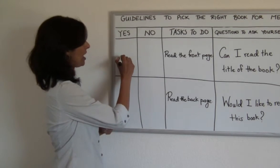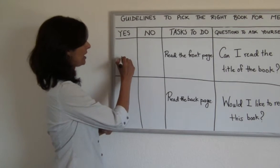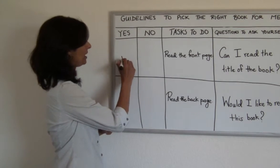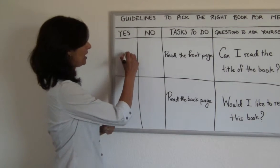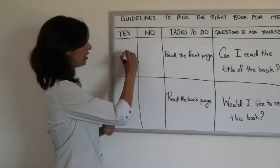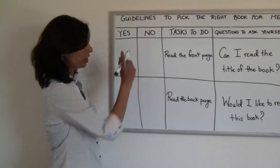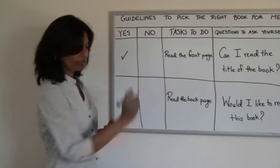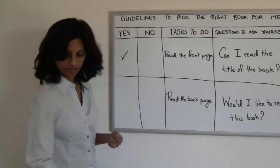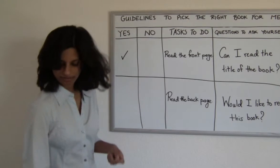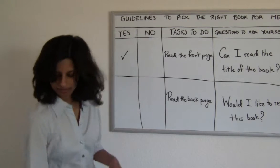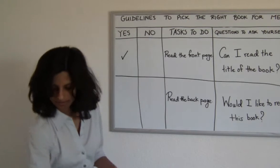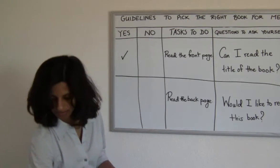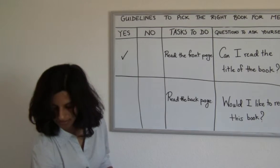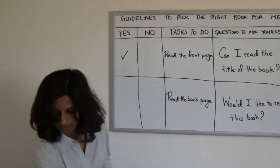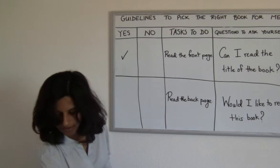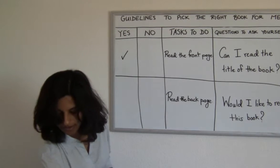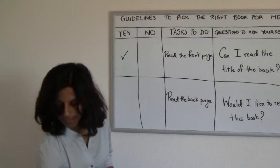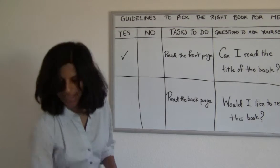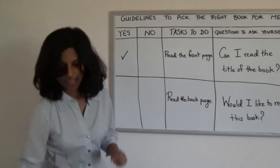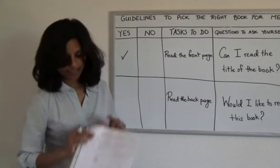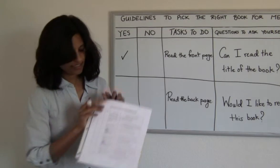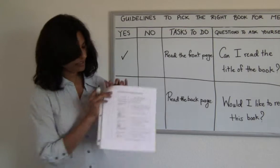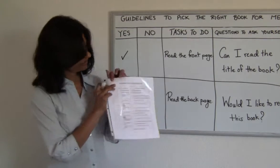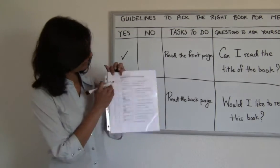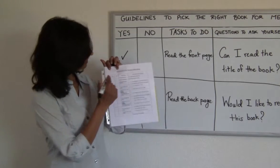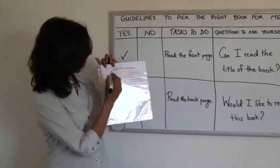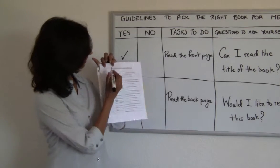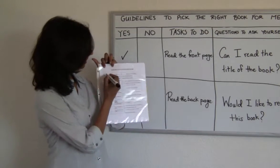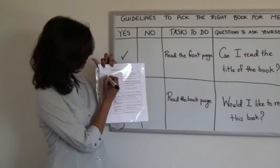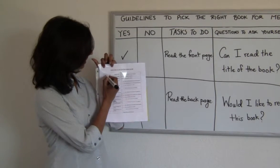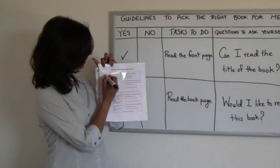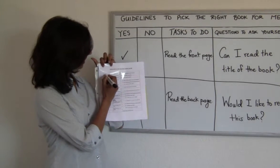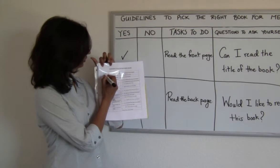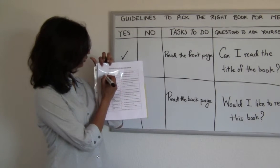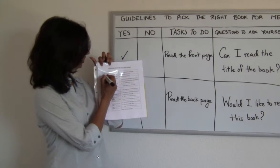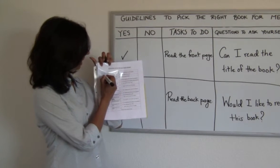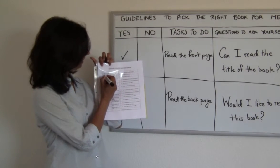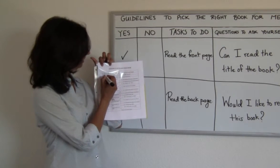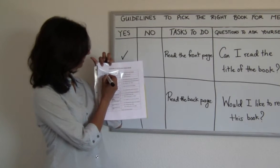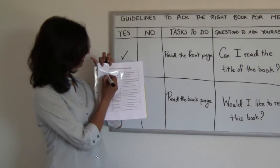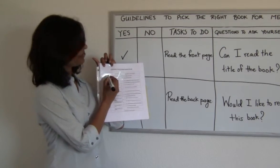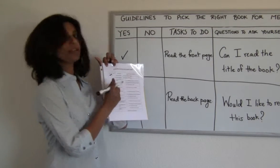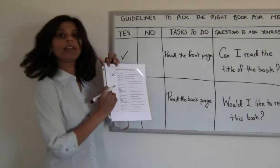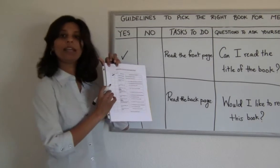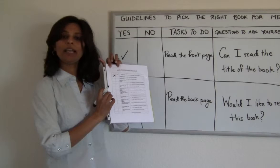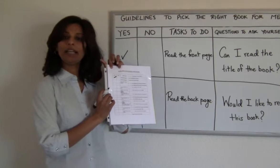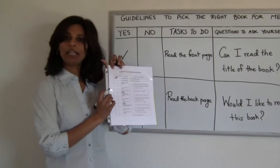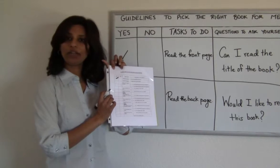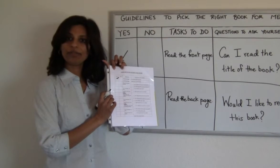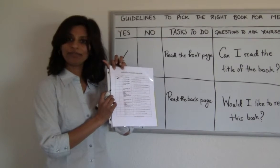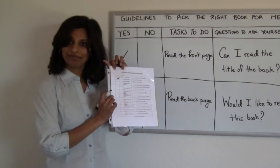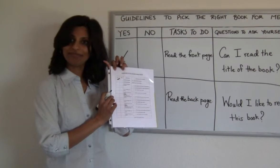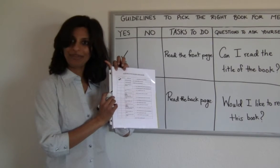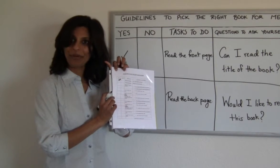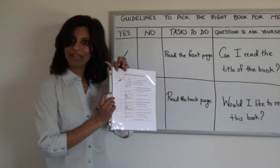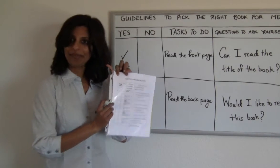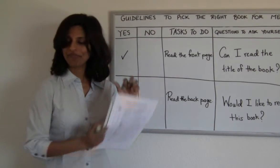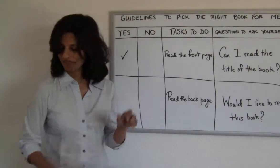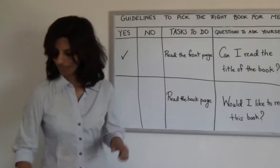check here and a check here. Okay?